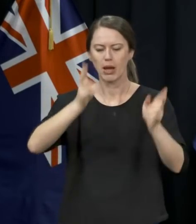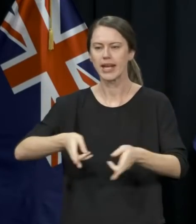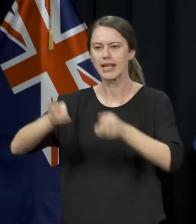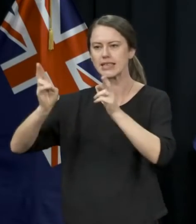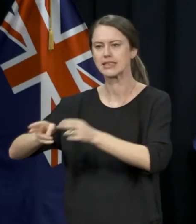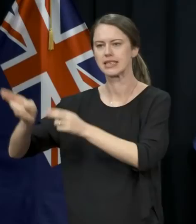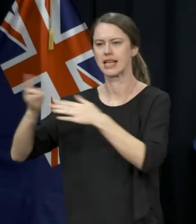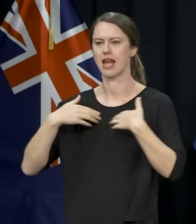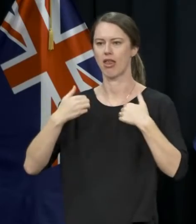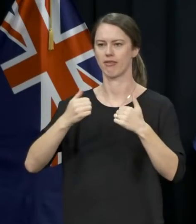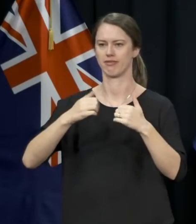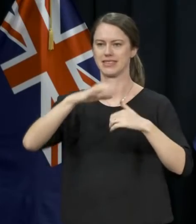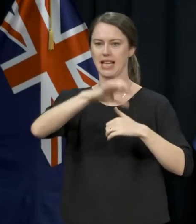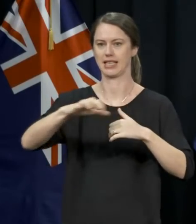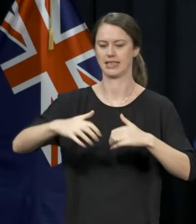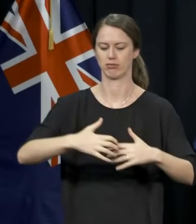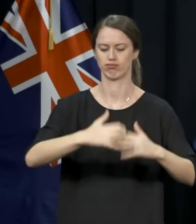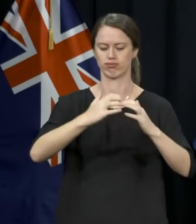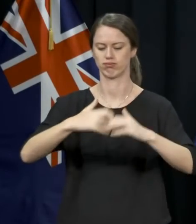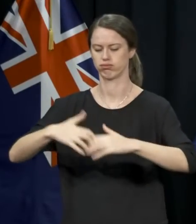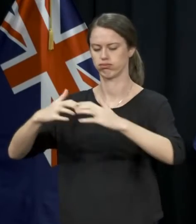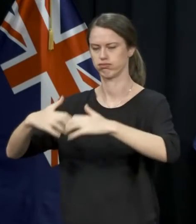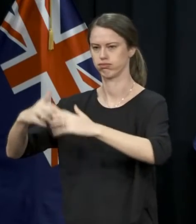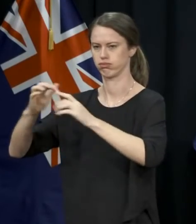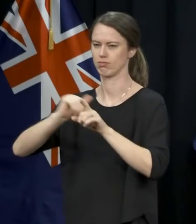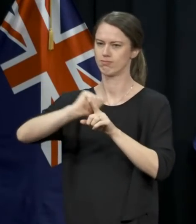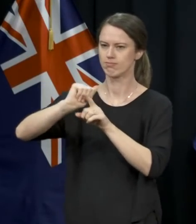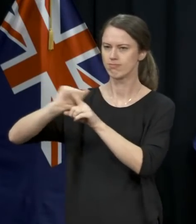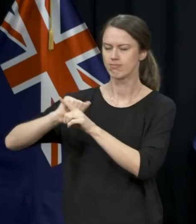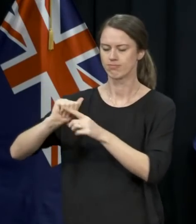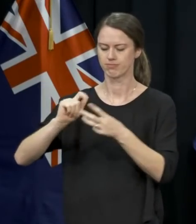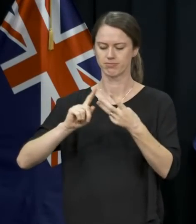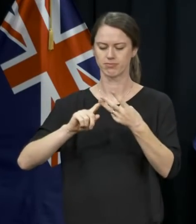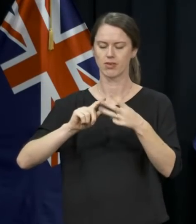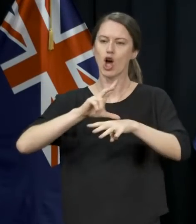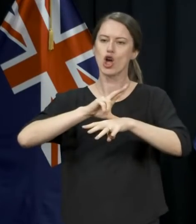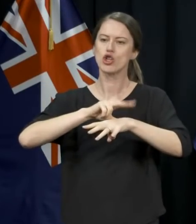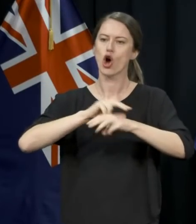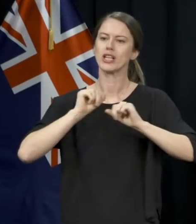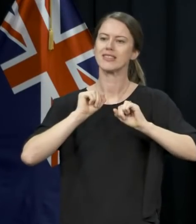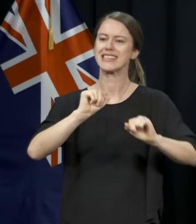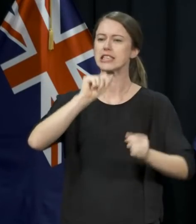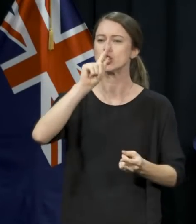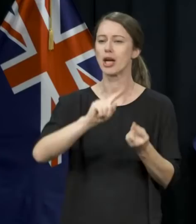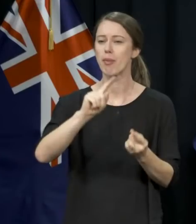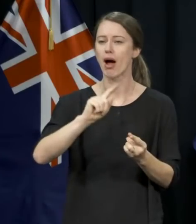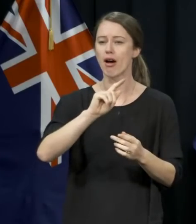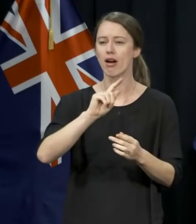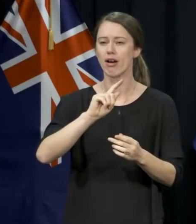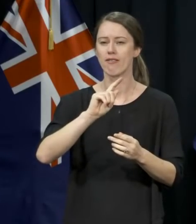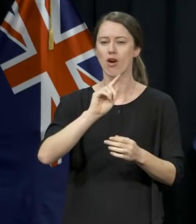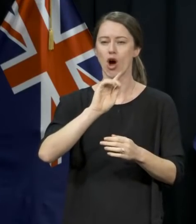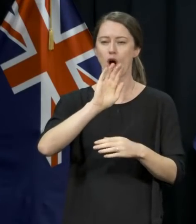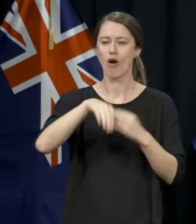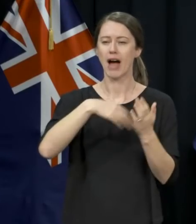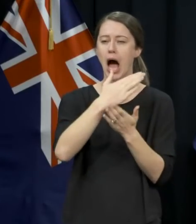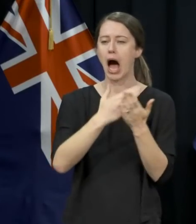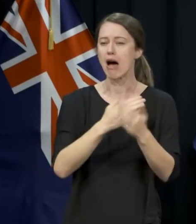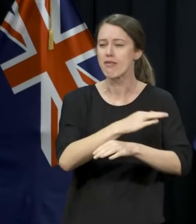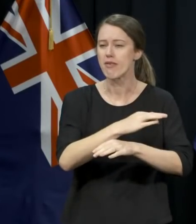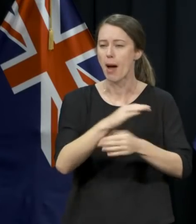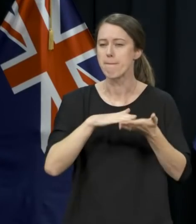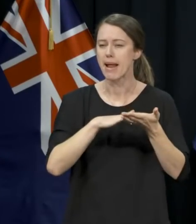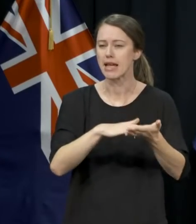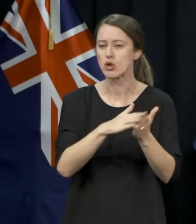hospitals and health facilities. We've made doctors' visits cheaper for over 500,000 New Zealanders. We've made